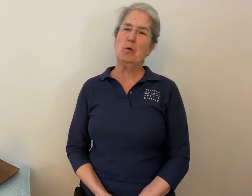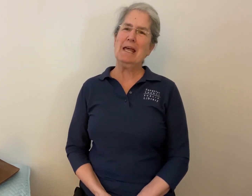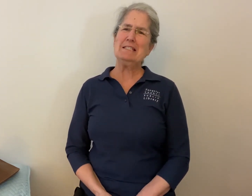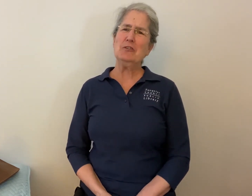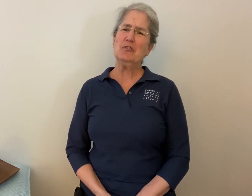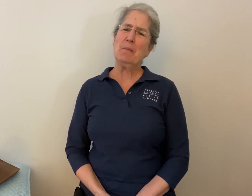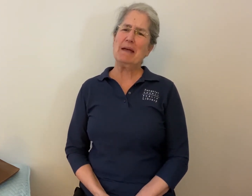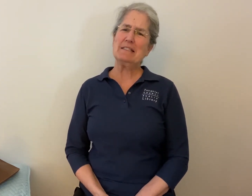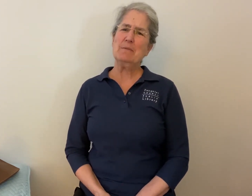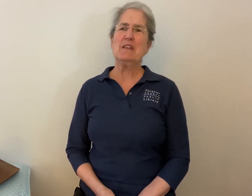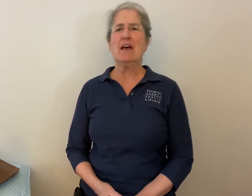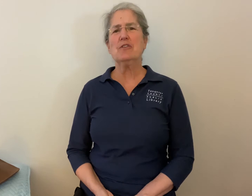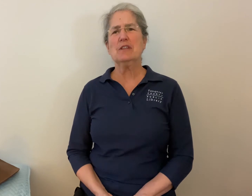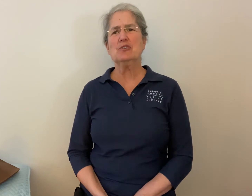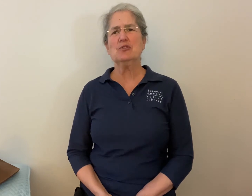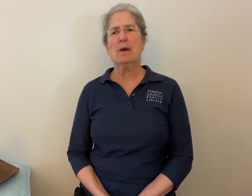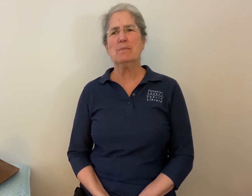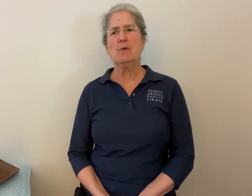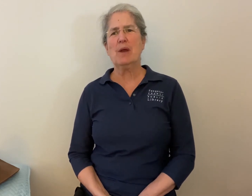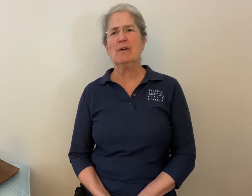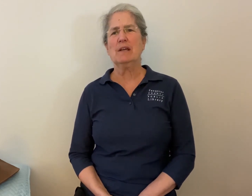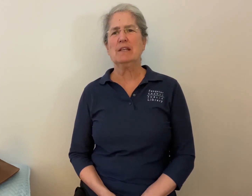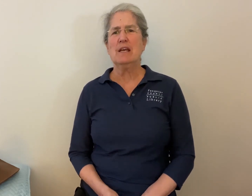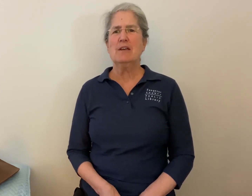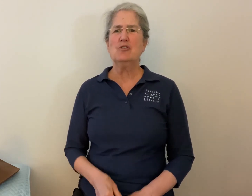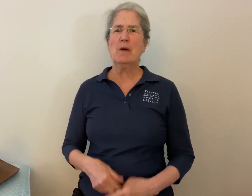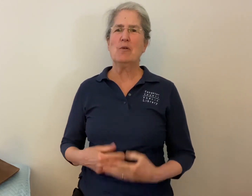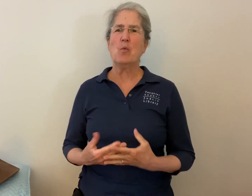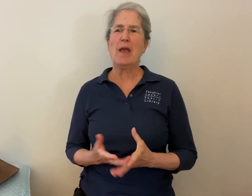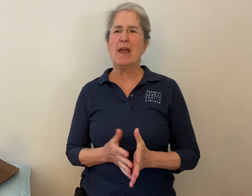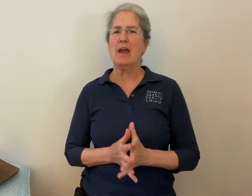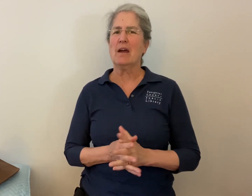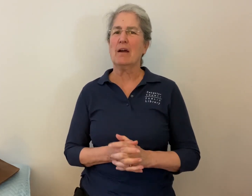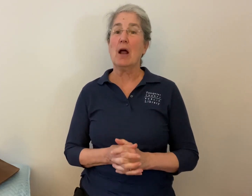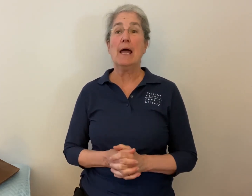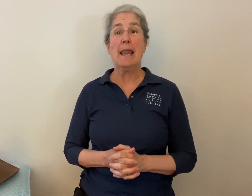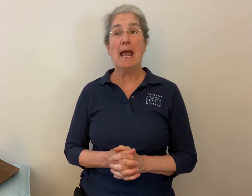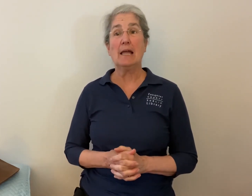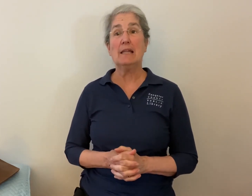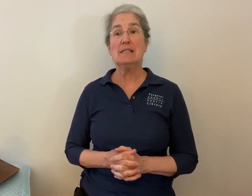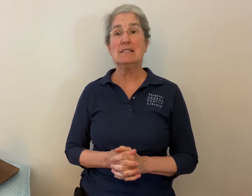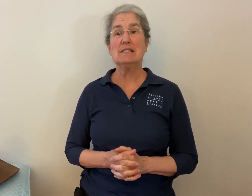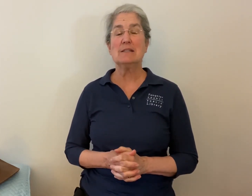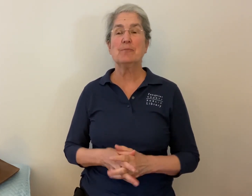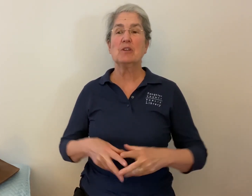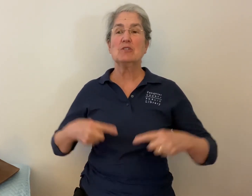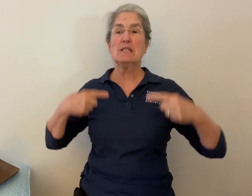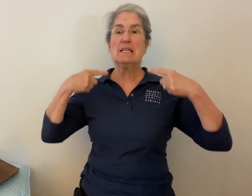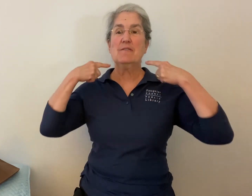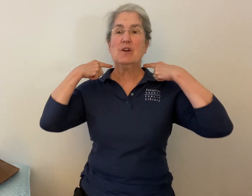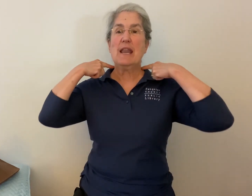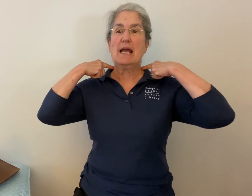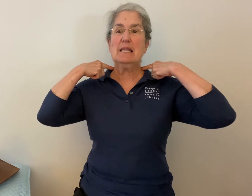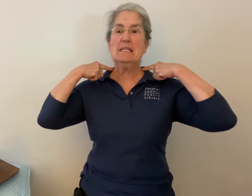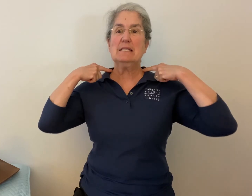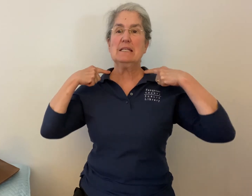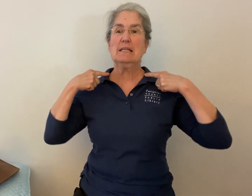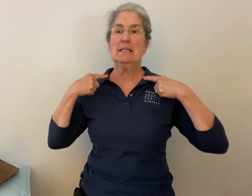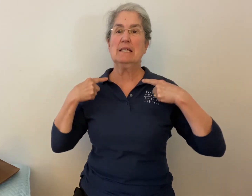let's learn about some of the other things you might be wearing. You might wear a necklace. So the sign for necklace,